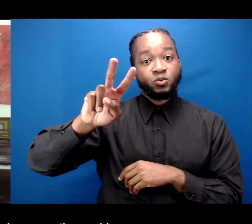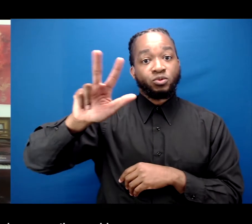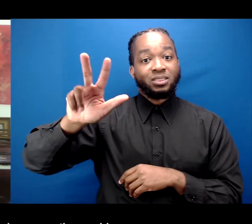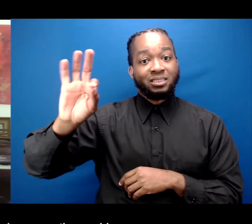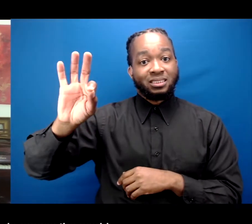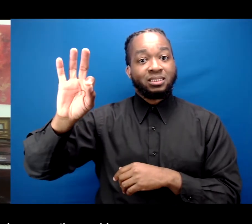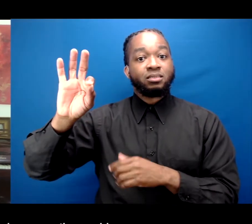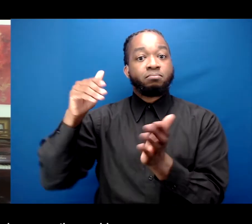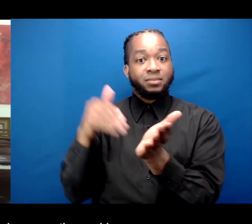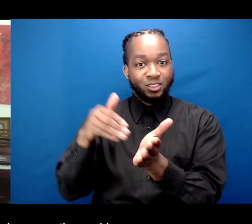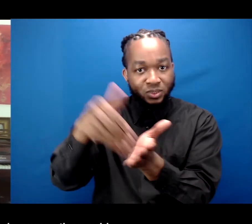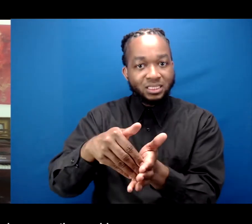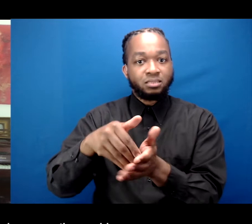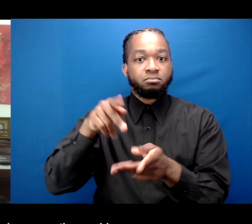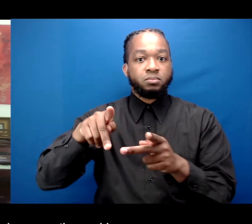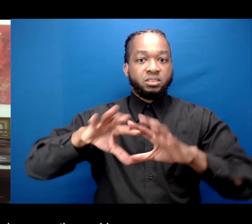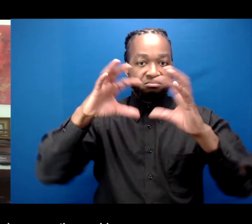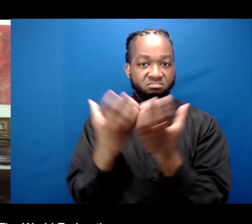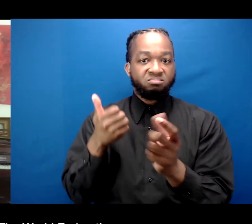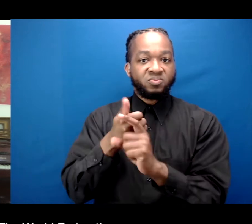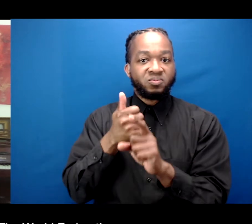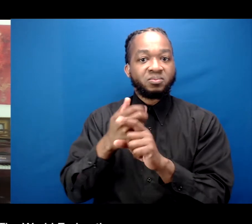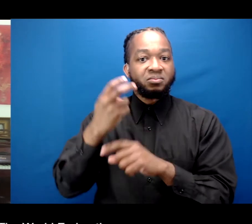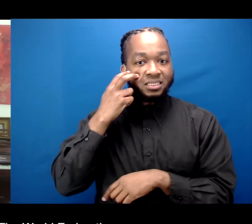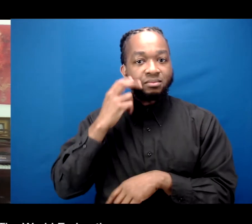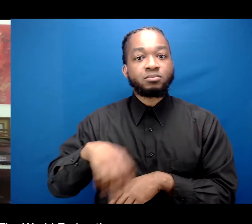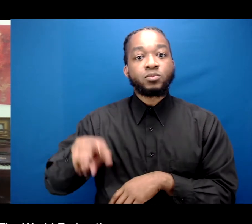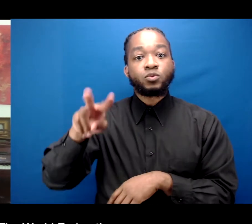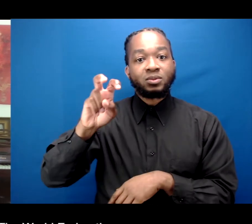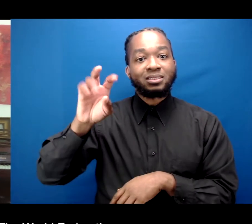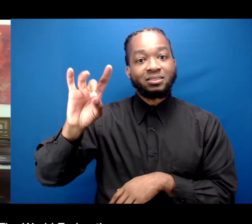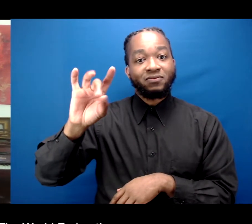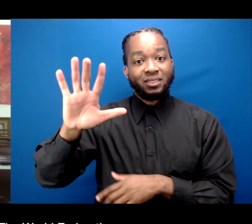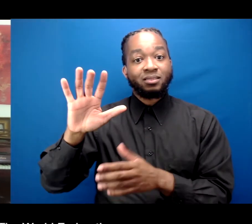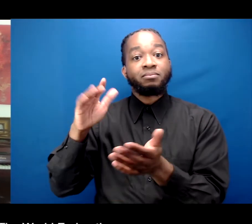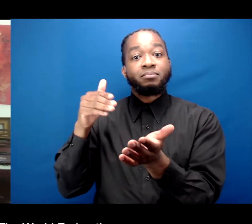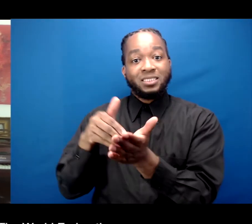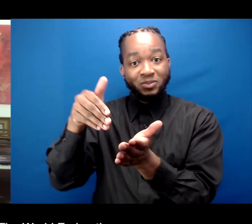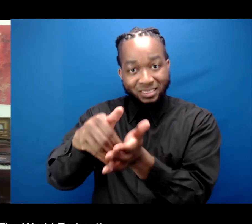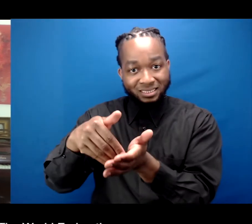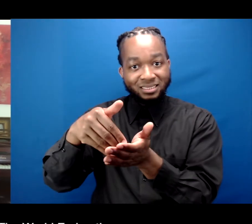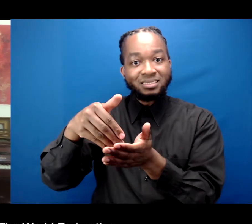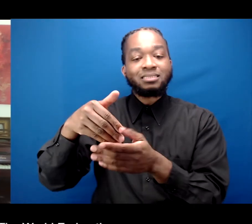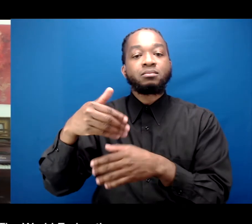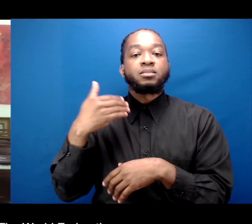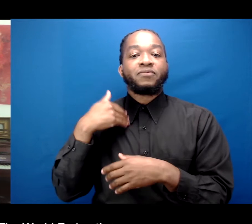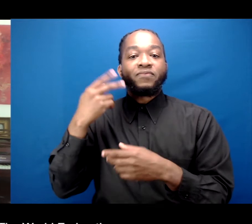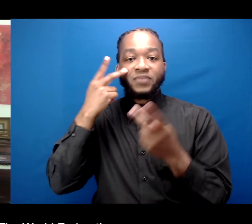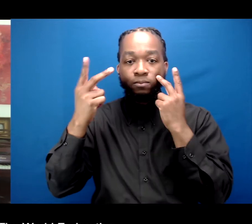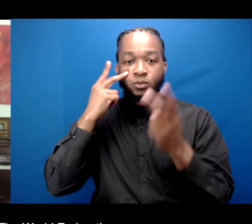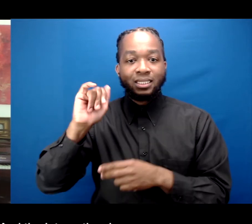more than 285 million people have visual impairments. The World Federation of the Deaf reports that more